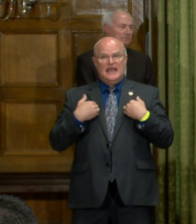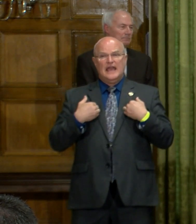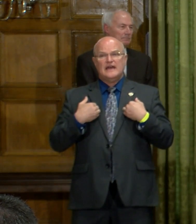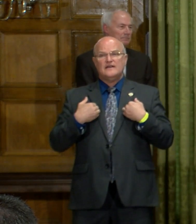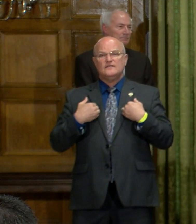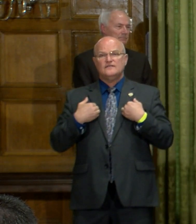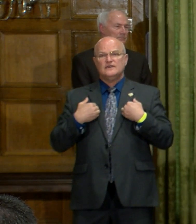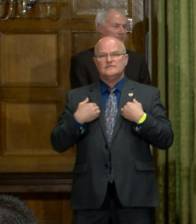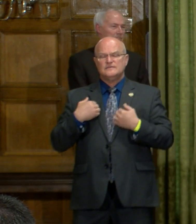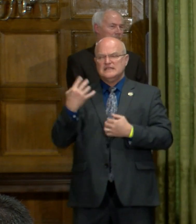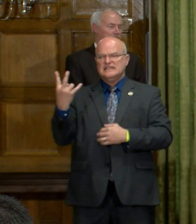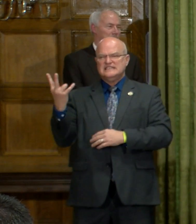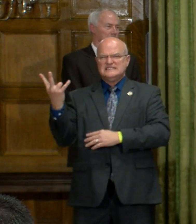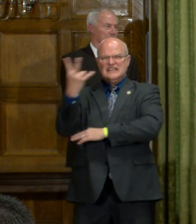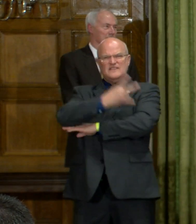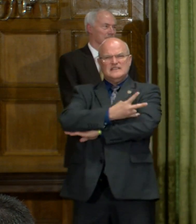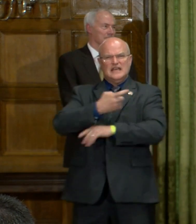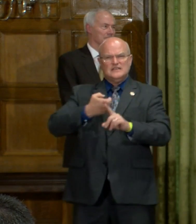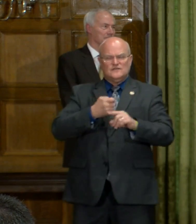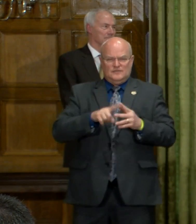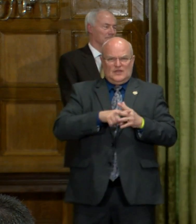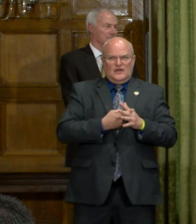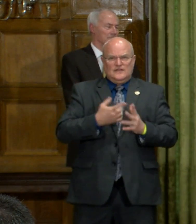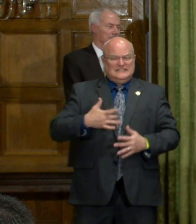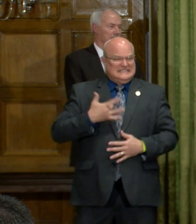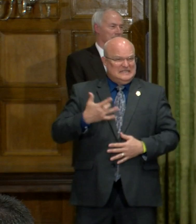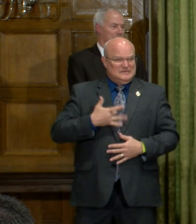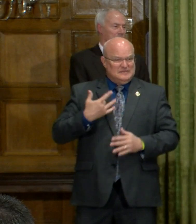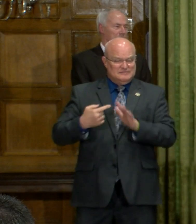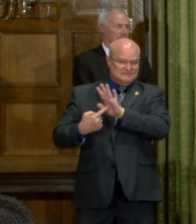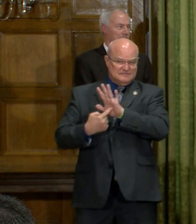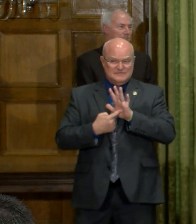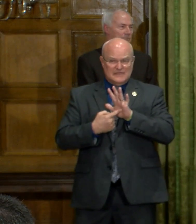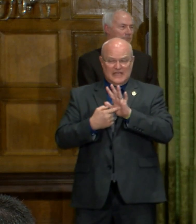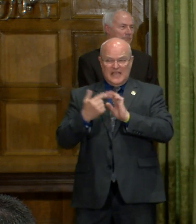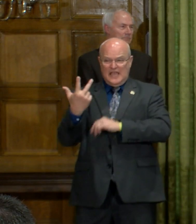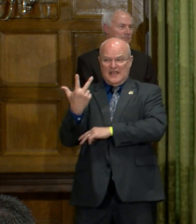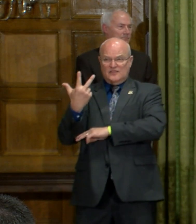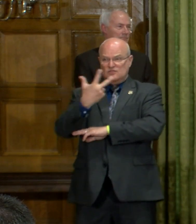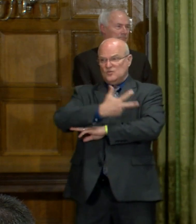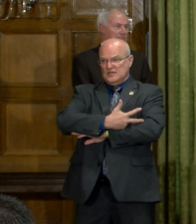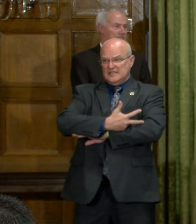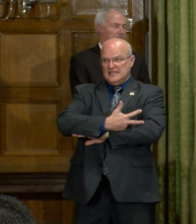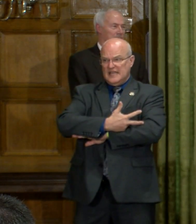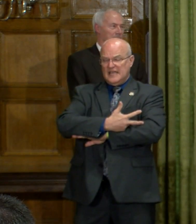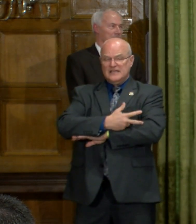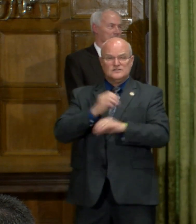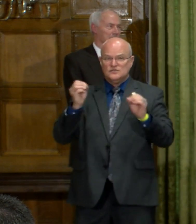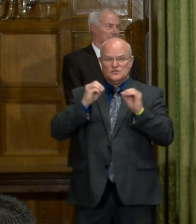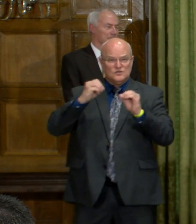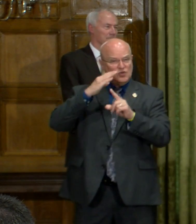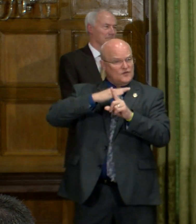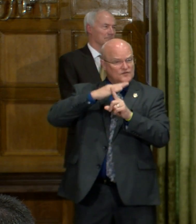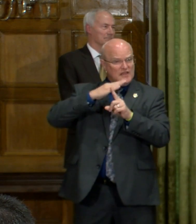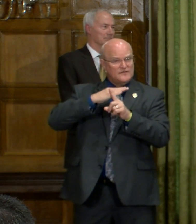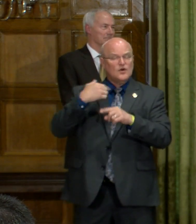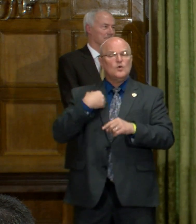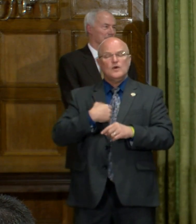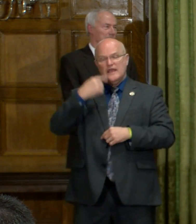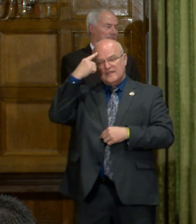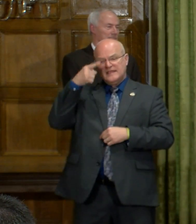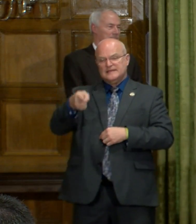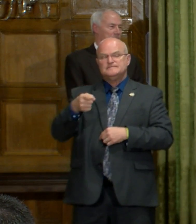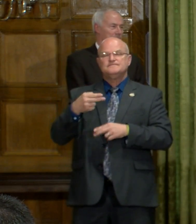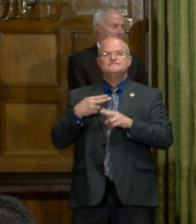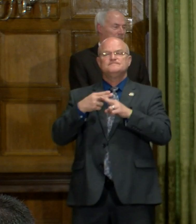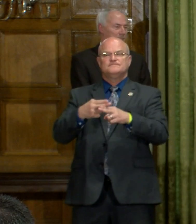been 7 days out from the onset of their symptoms and at least 3 days free of fever, we consider them to